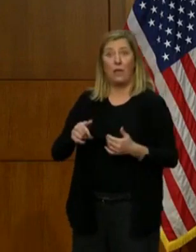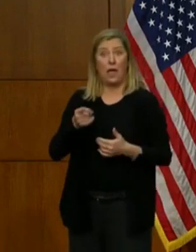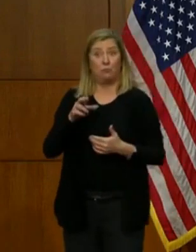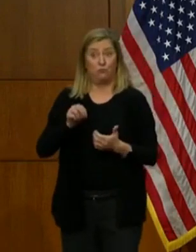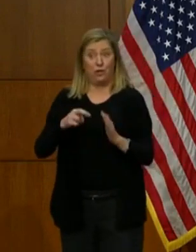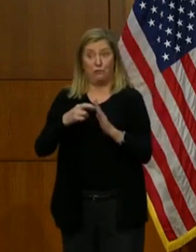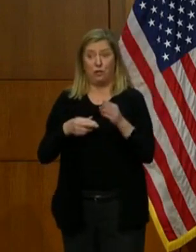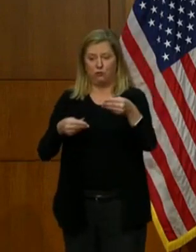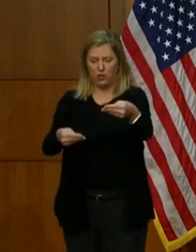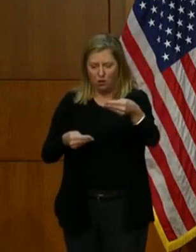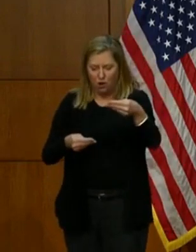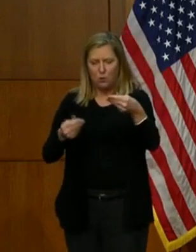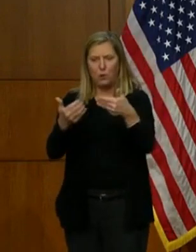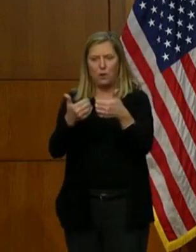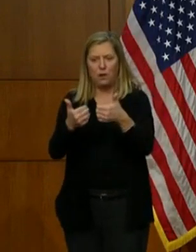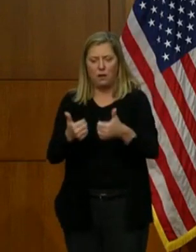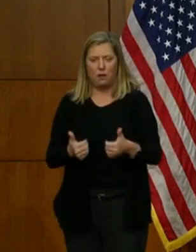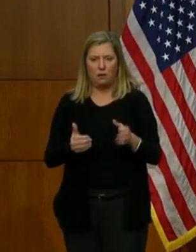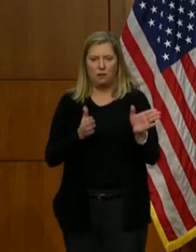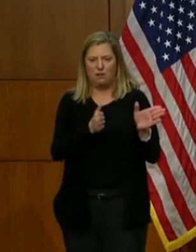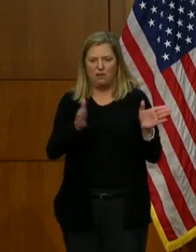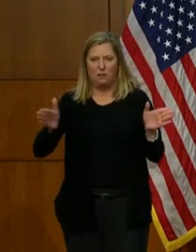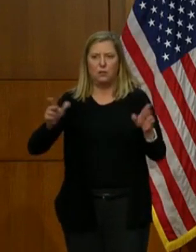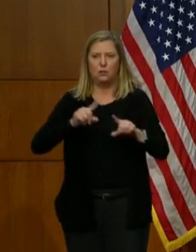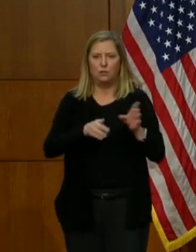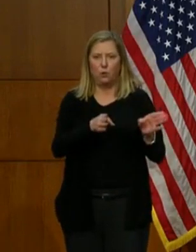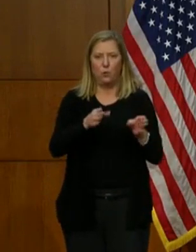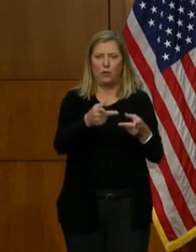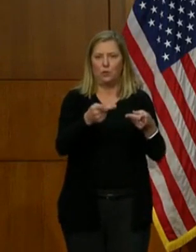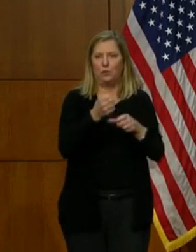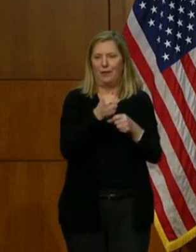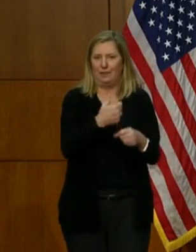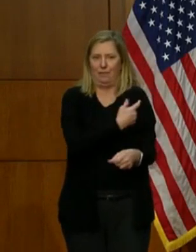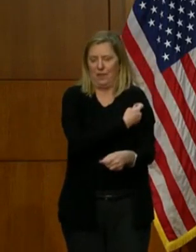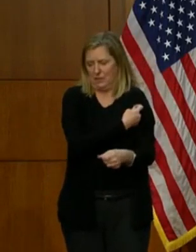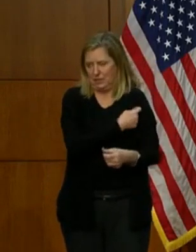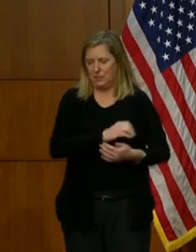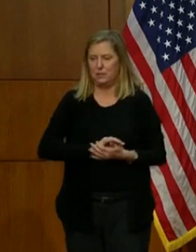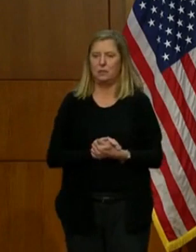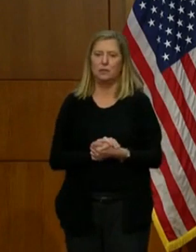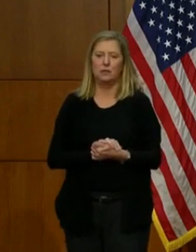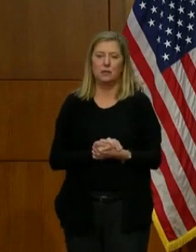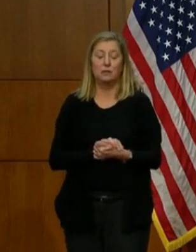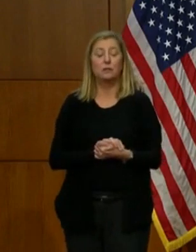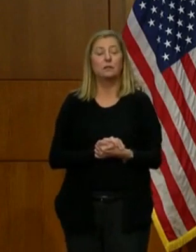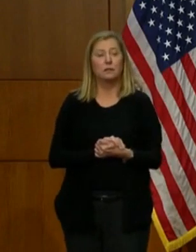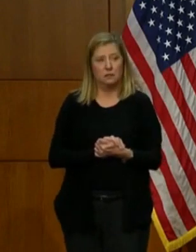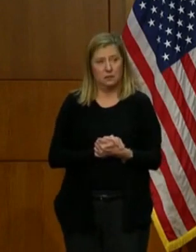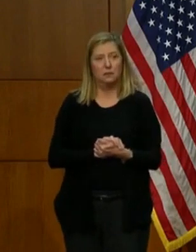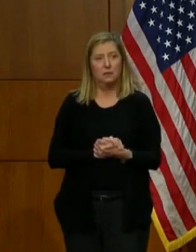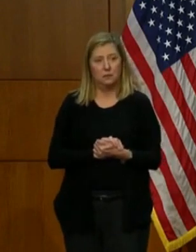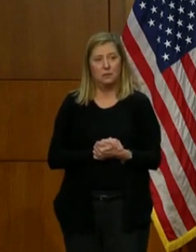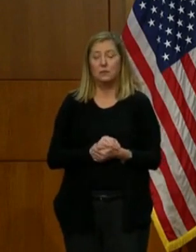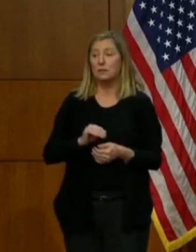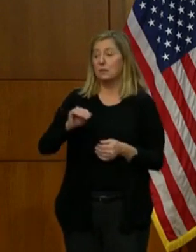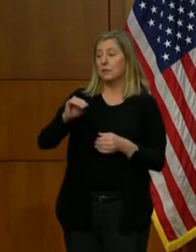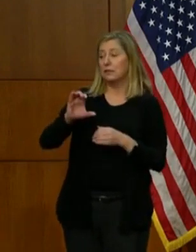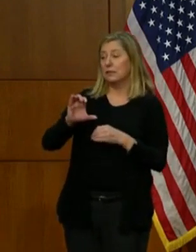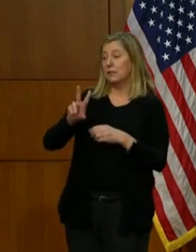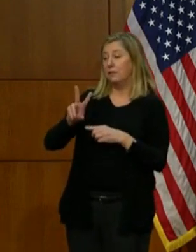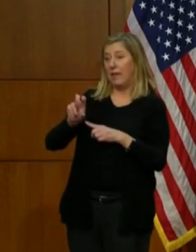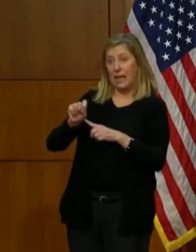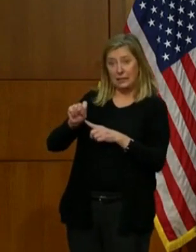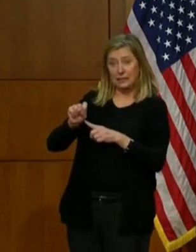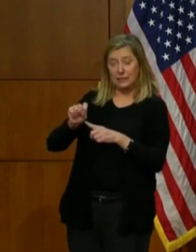list for various events happening through those various channels in their community. Now, CVS, as we've talked about here,